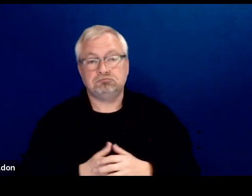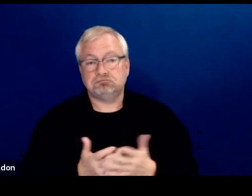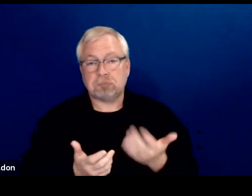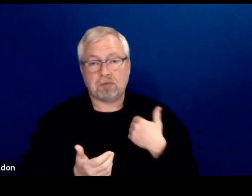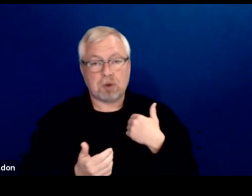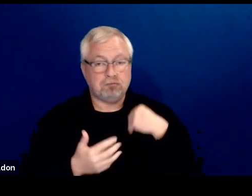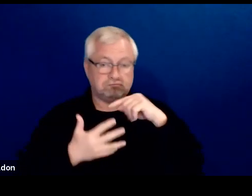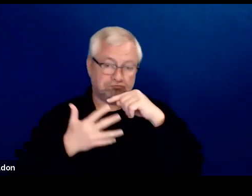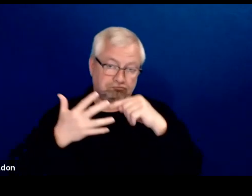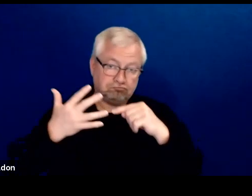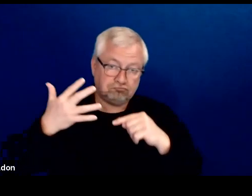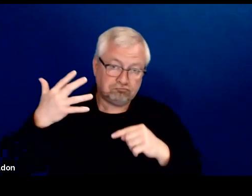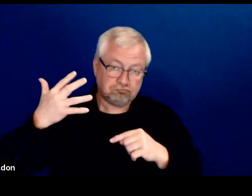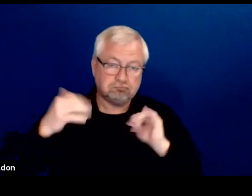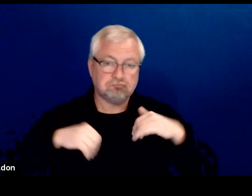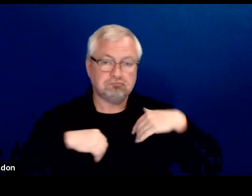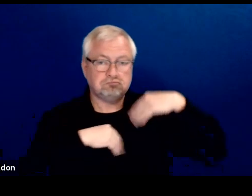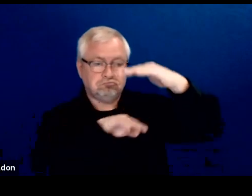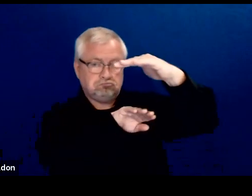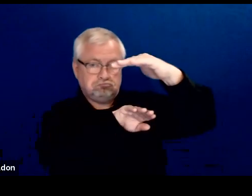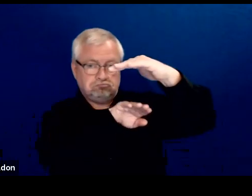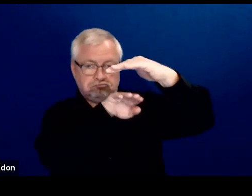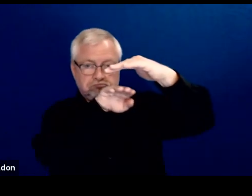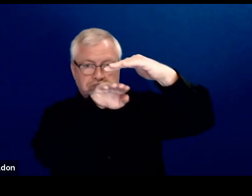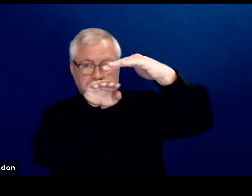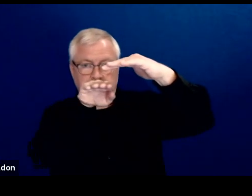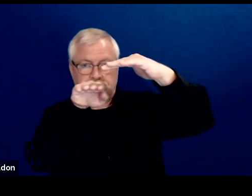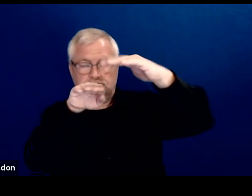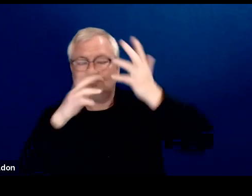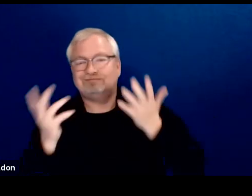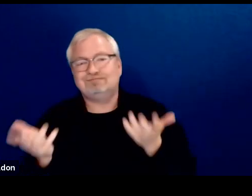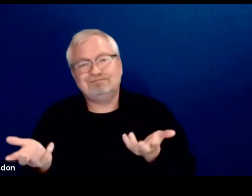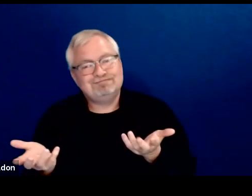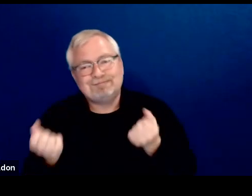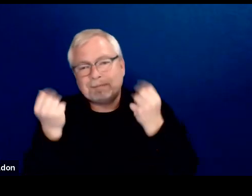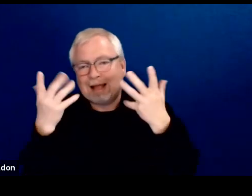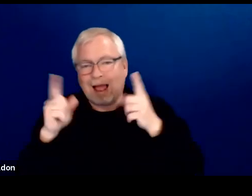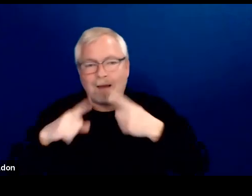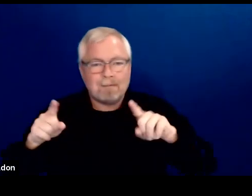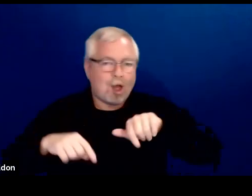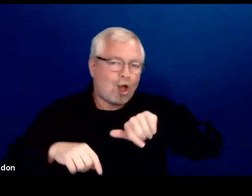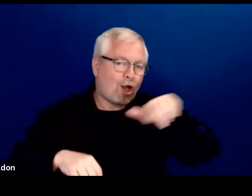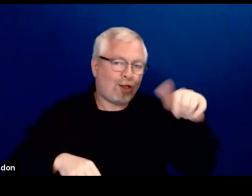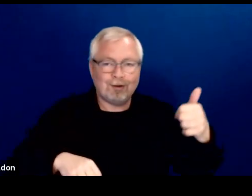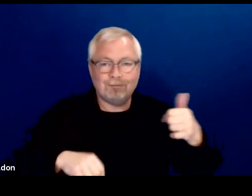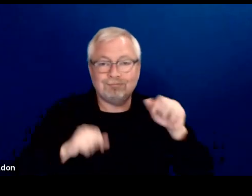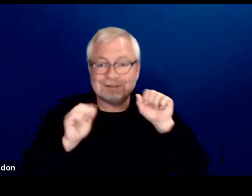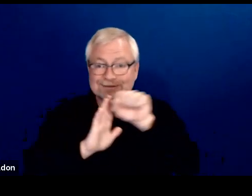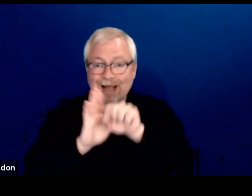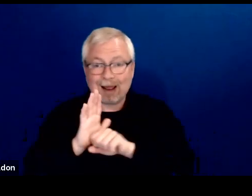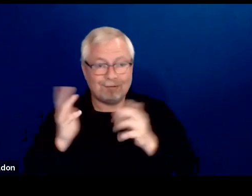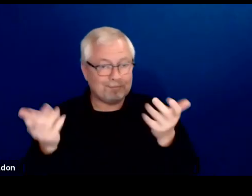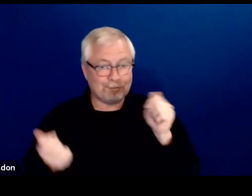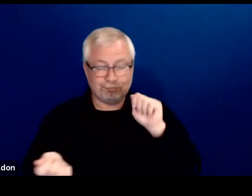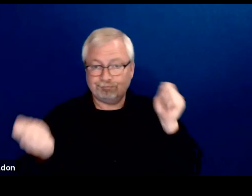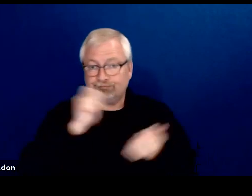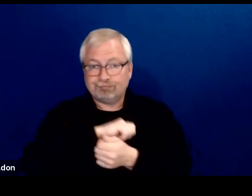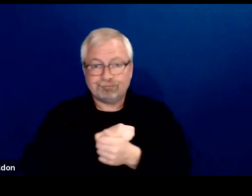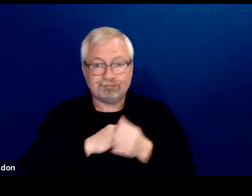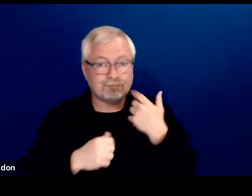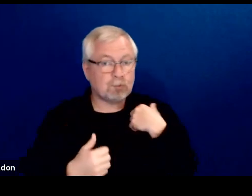many things change. If we're seeing when the data goes in, one of the things we're seeing is from the first model to the second model,